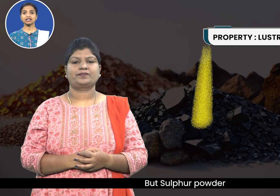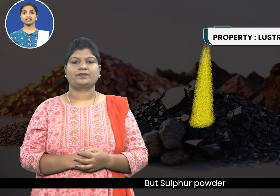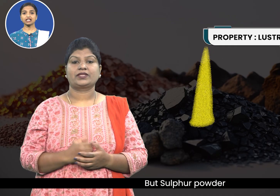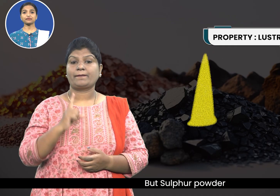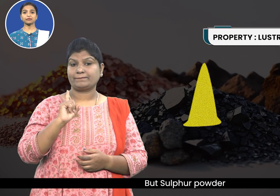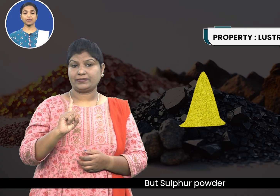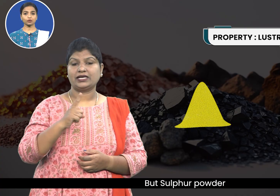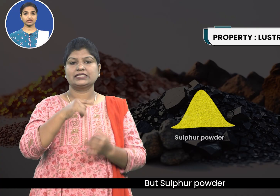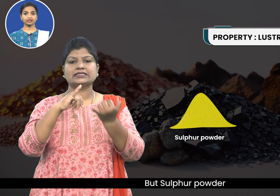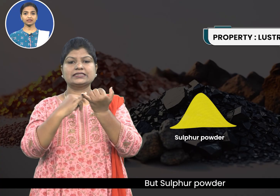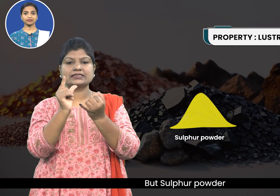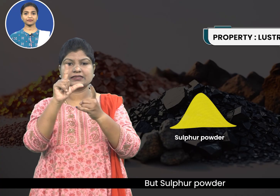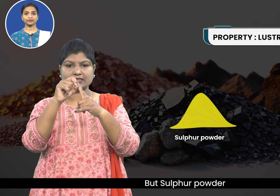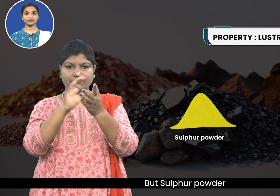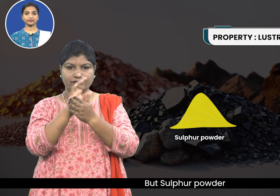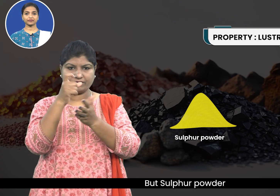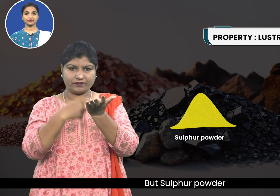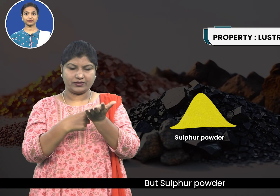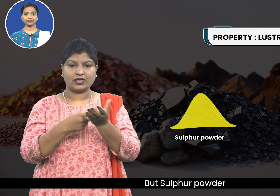But sulfur powder